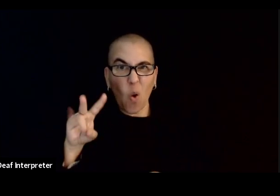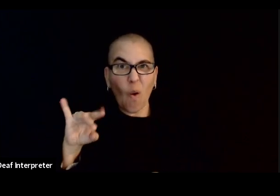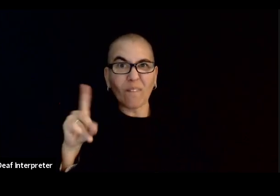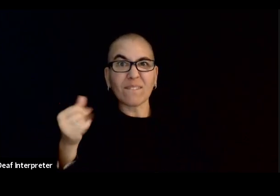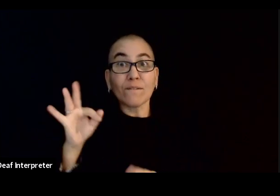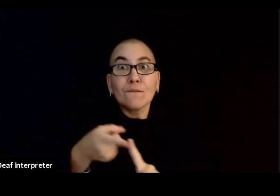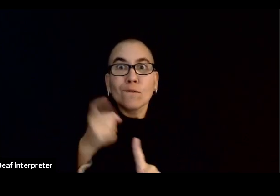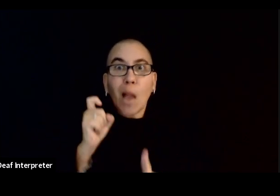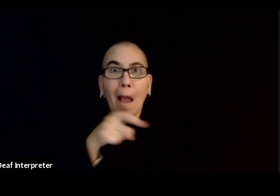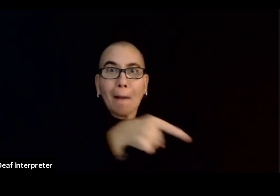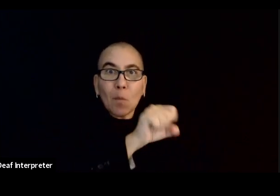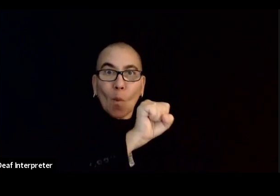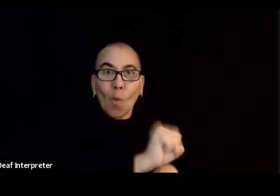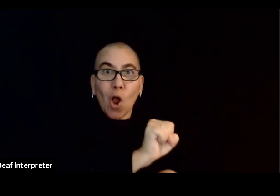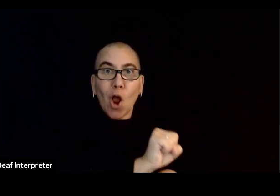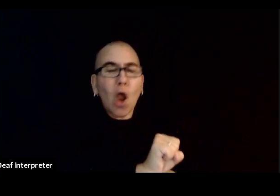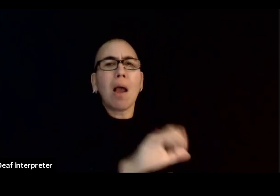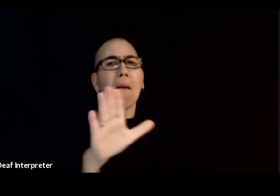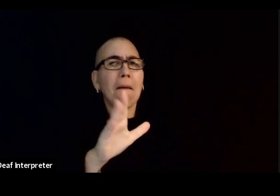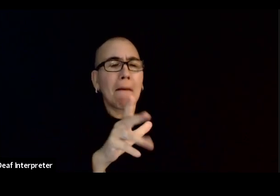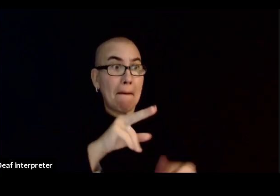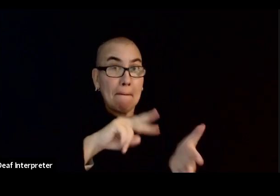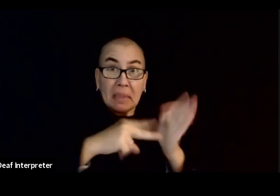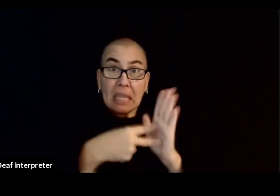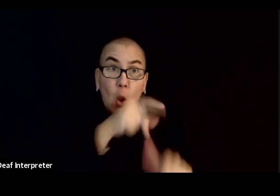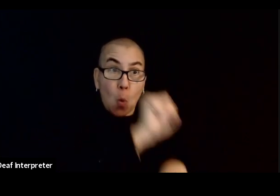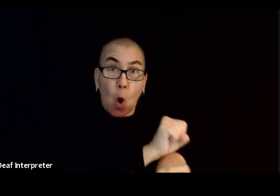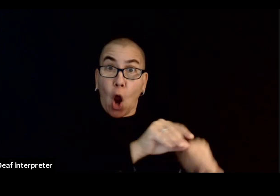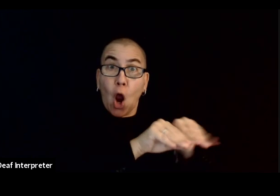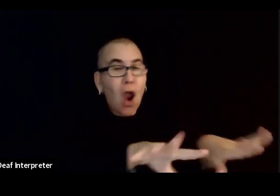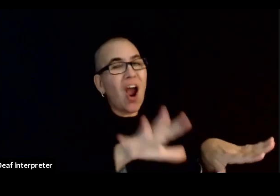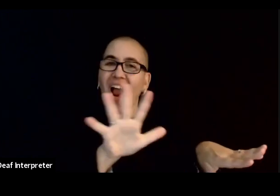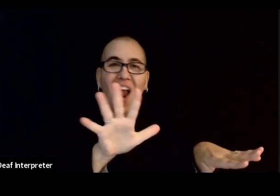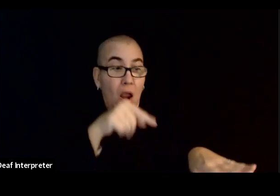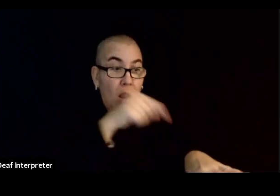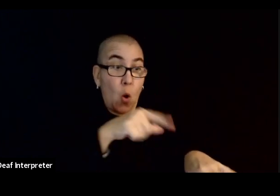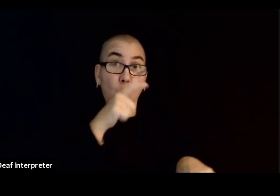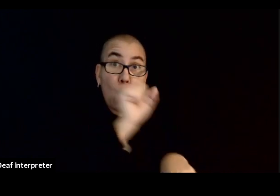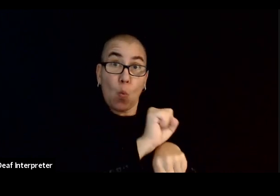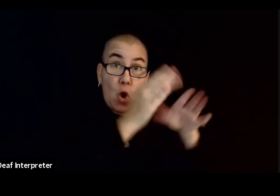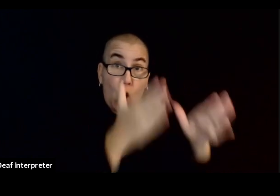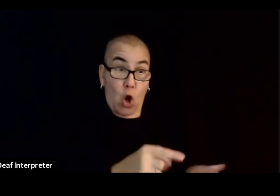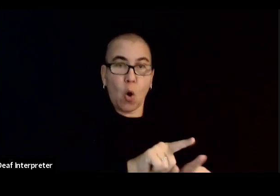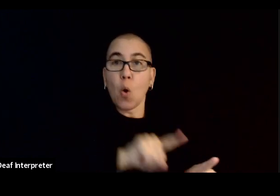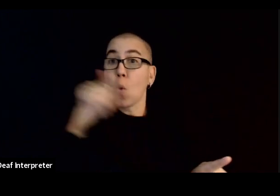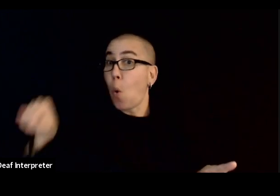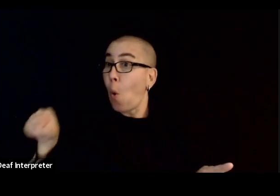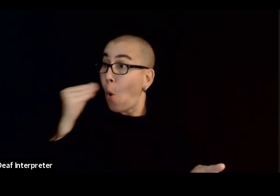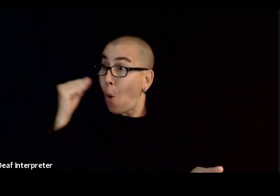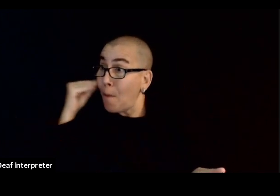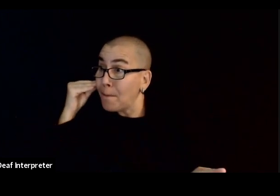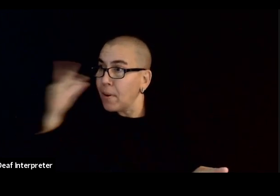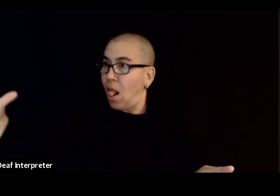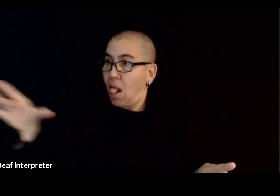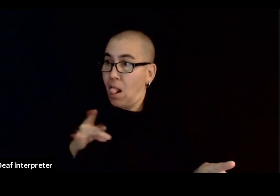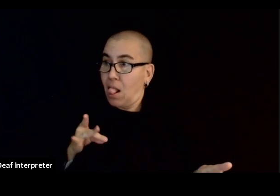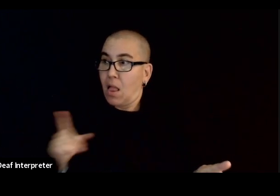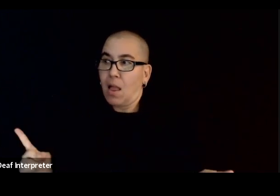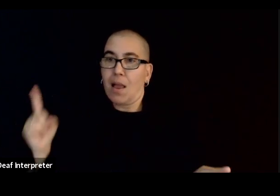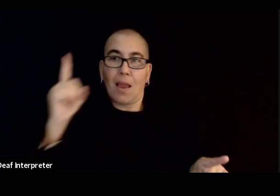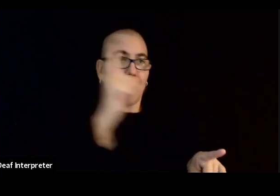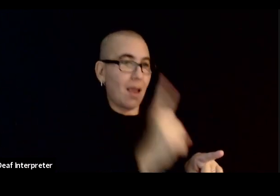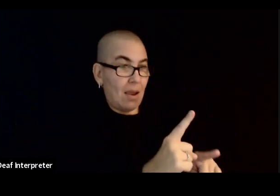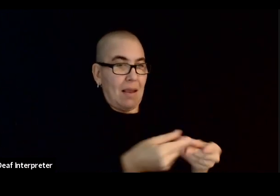but rather it's often an employee who gets exposed outside of work and then brings it in to the workplace. While you may